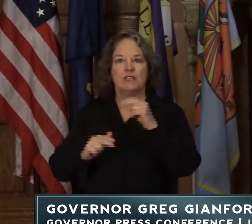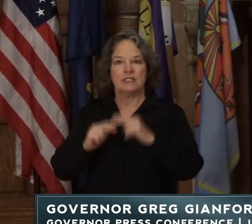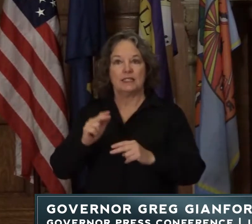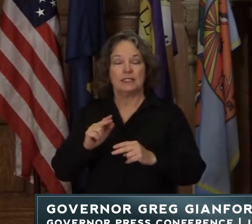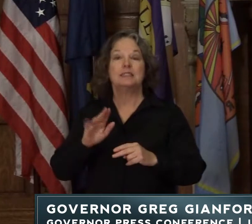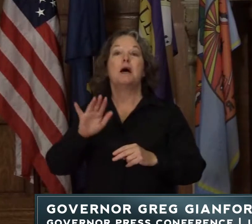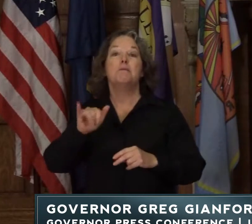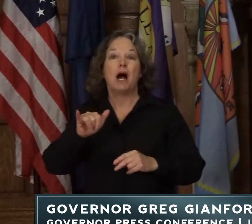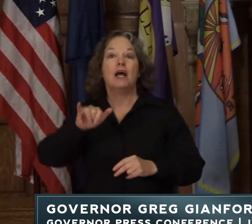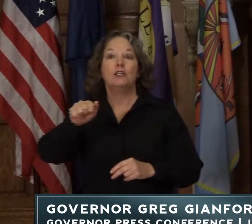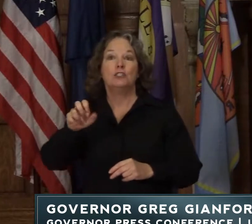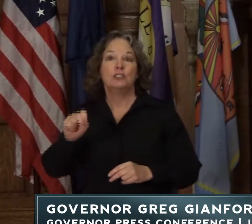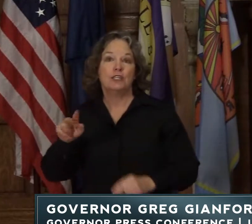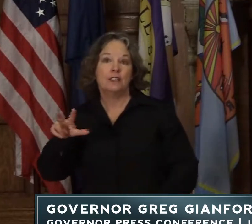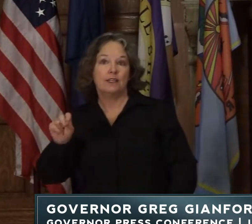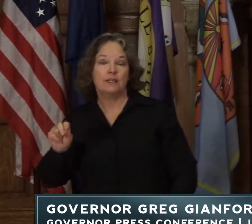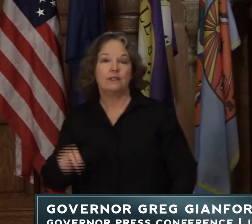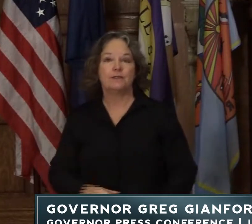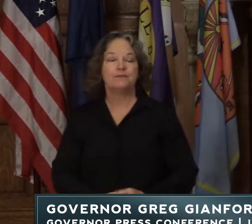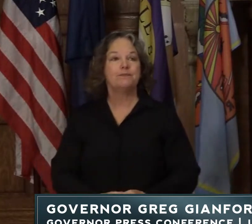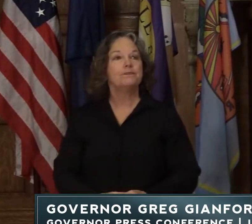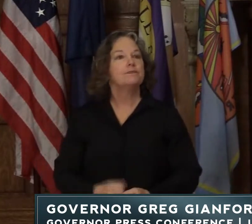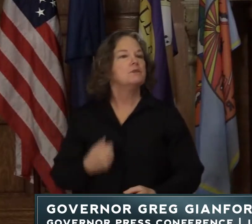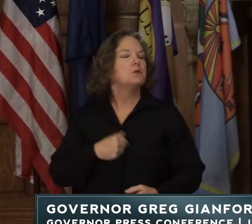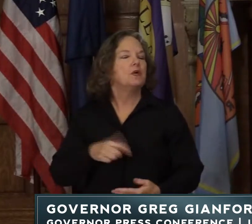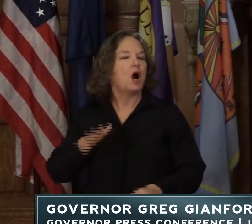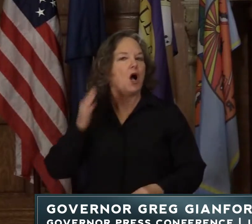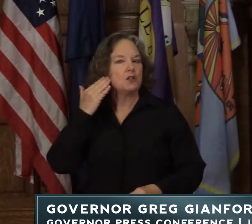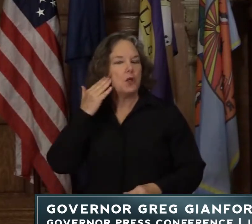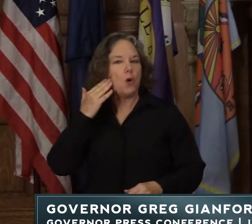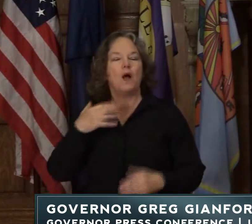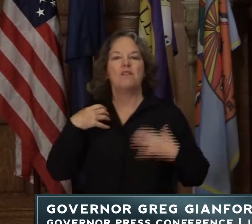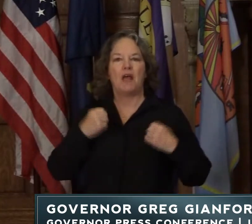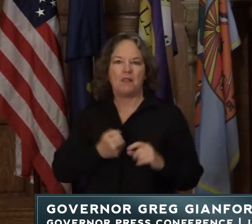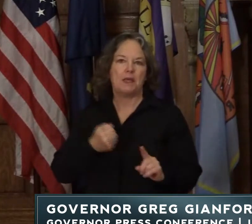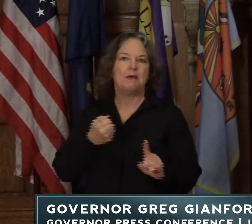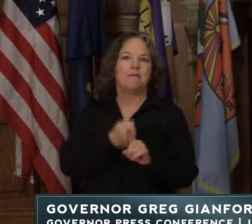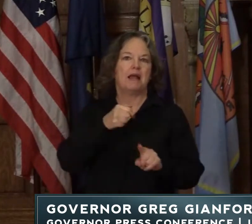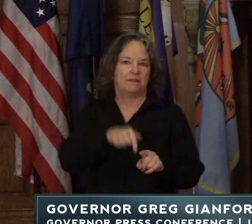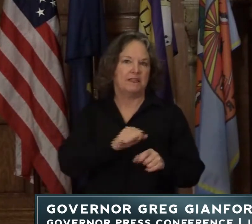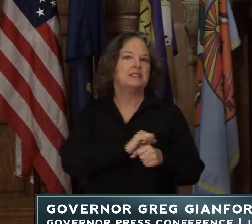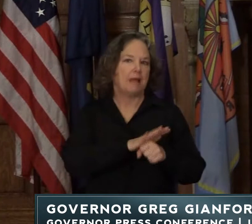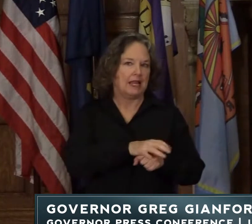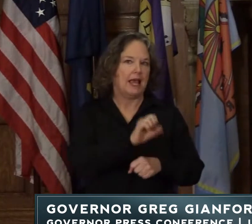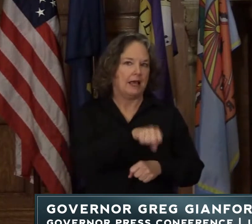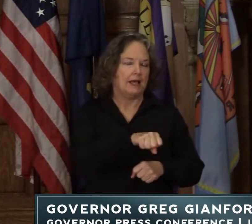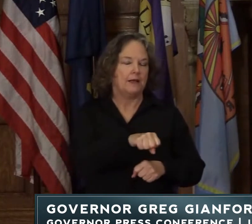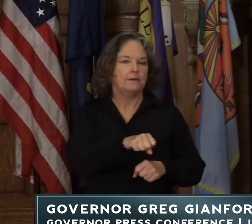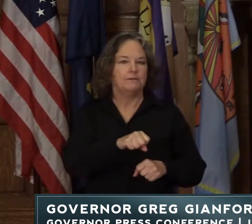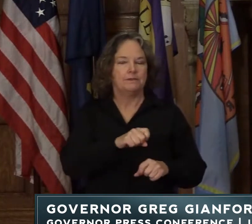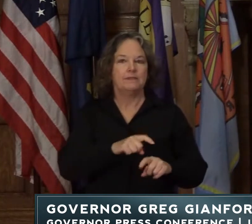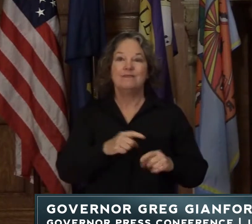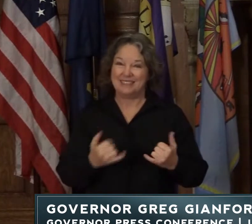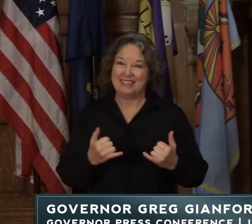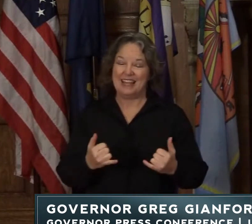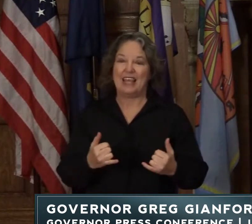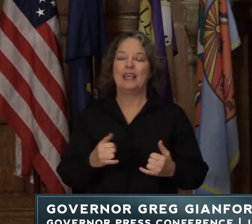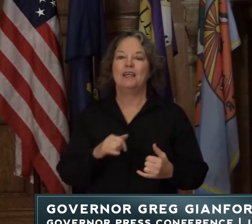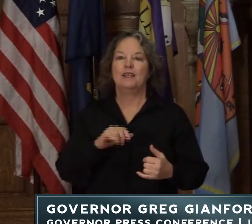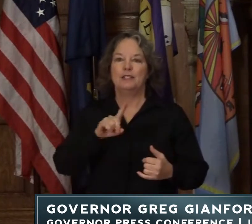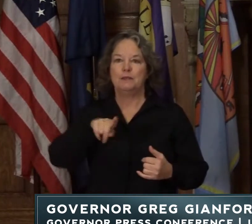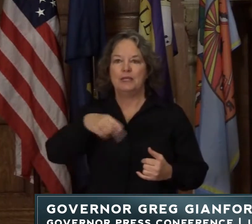the end of January. We're all aware of the health impact of this pandemic. As of today,